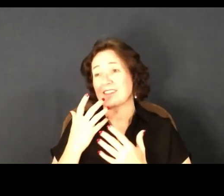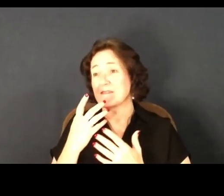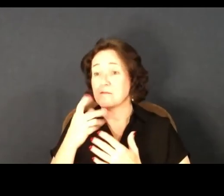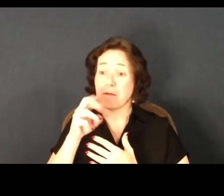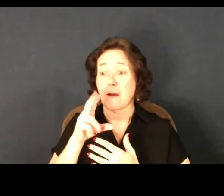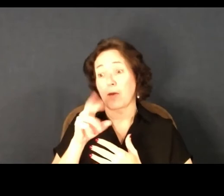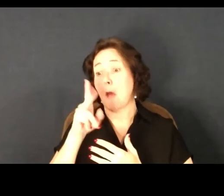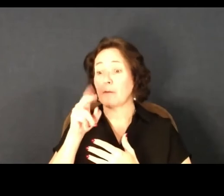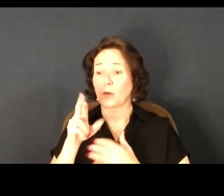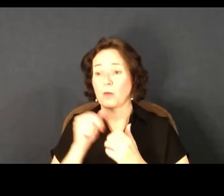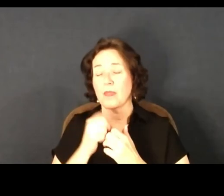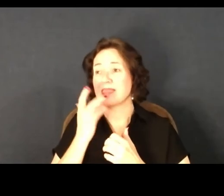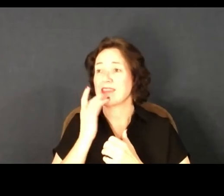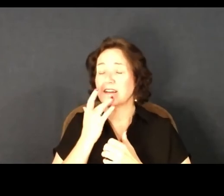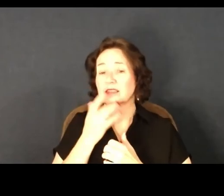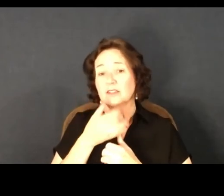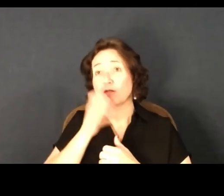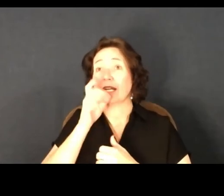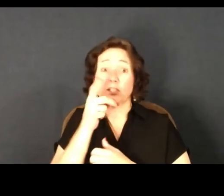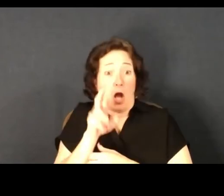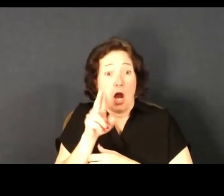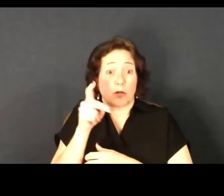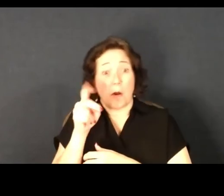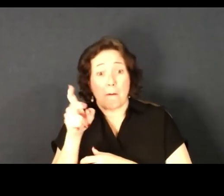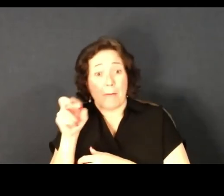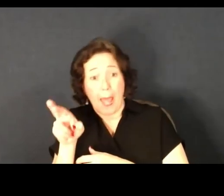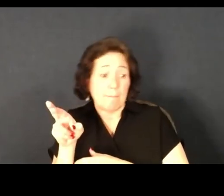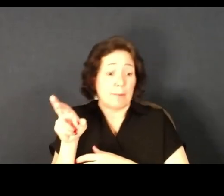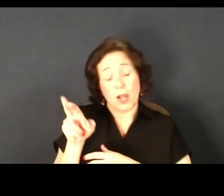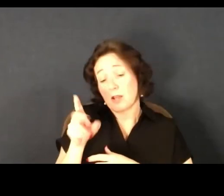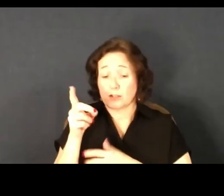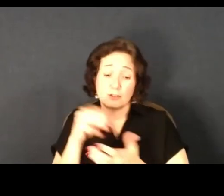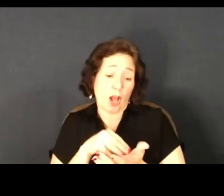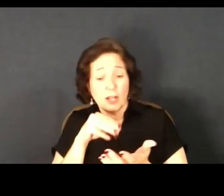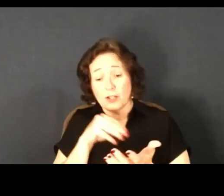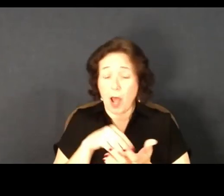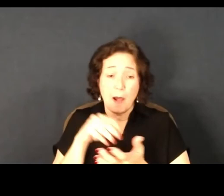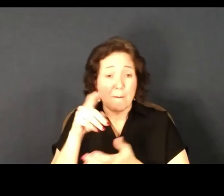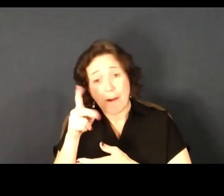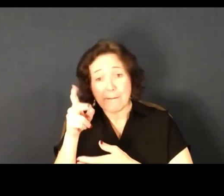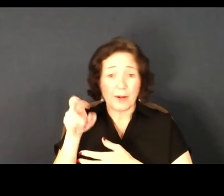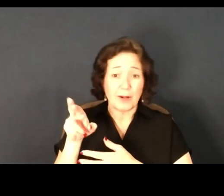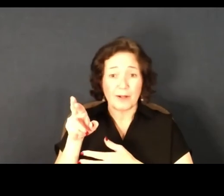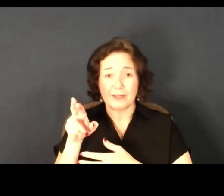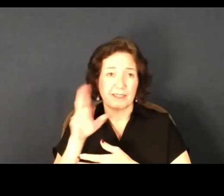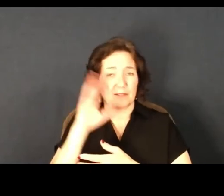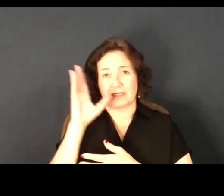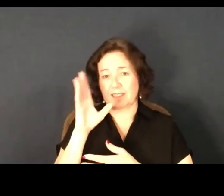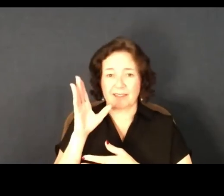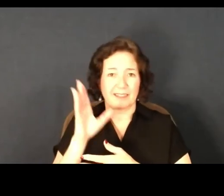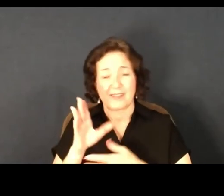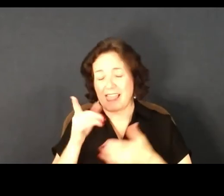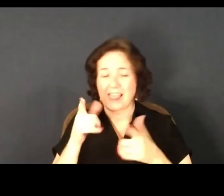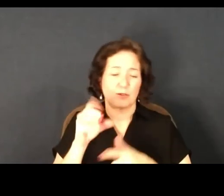beat. Drink Dr. Pepper, Dr. Pepper, cause it never lets